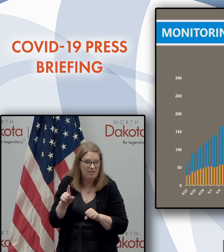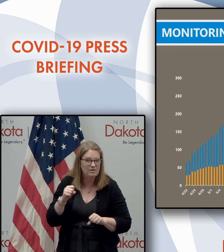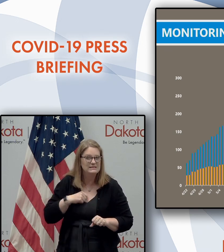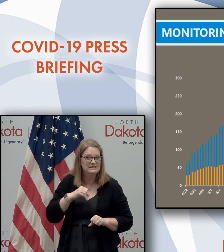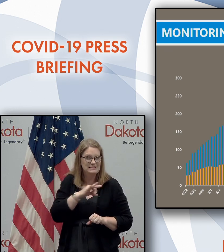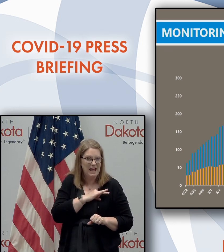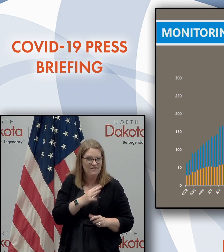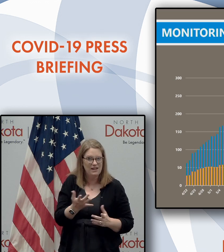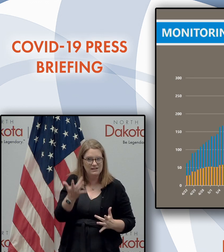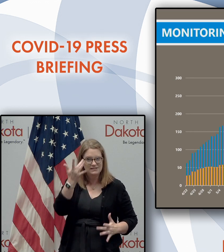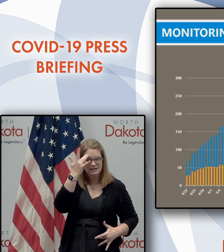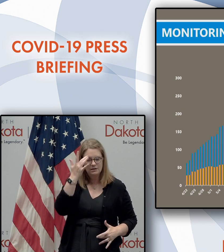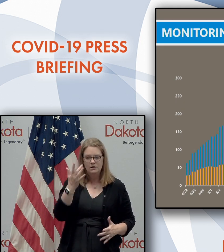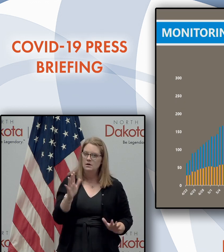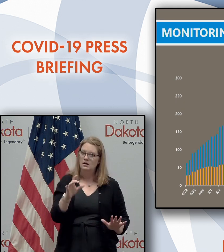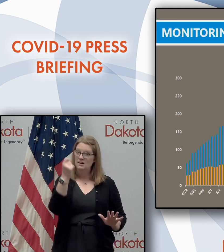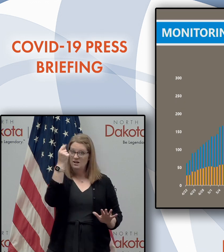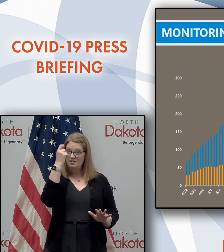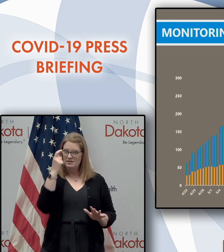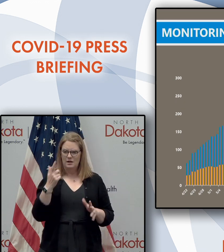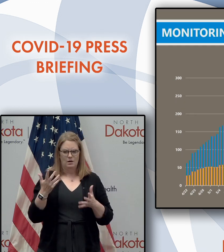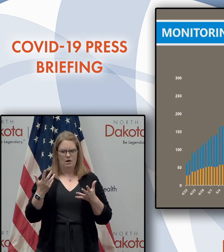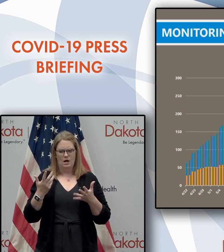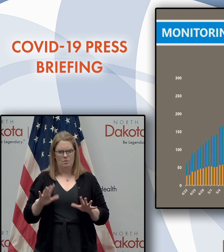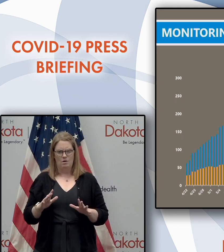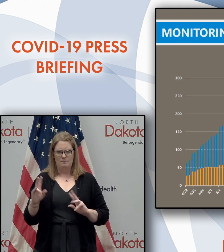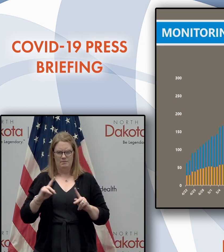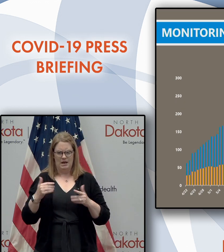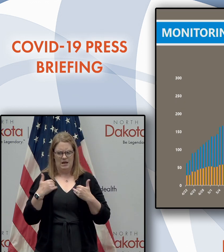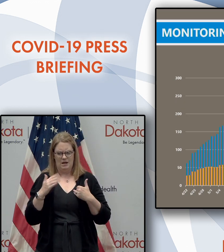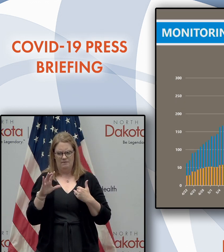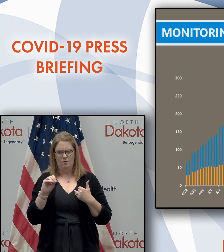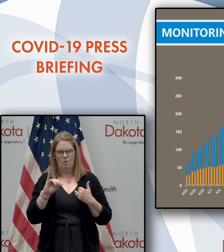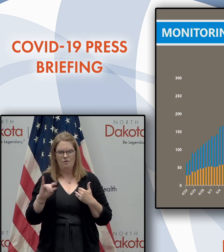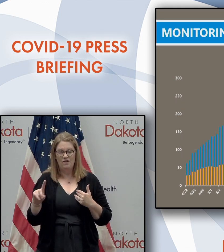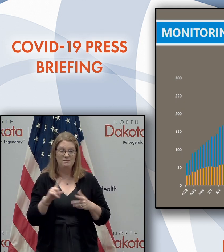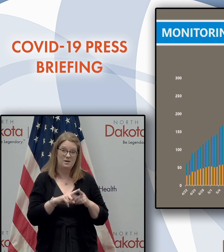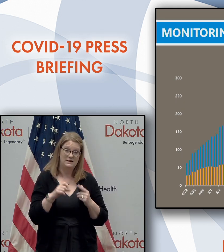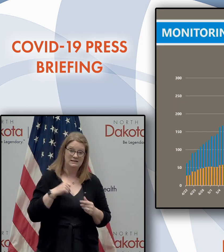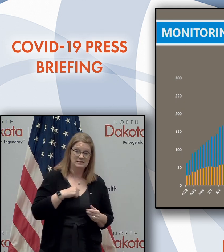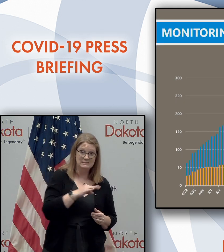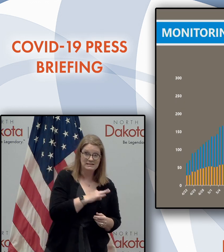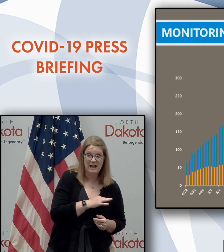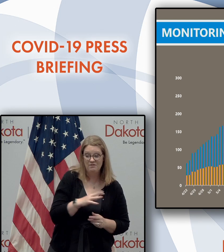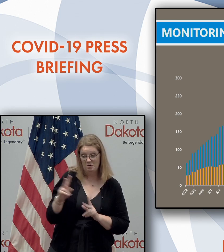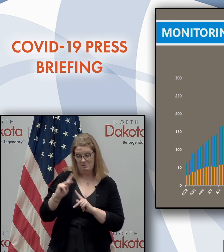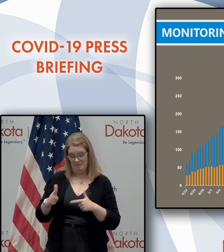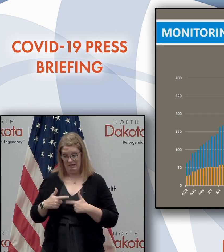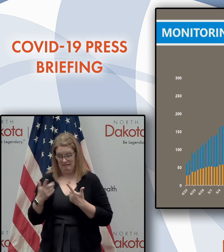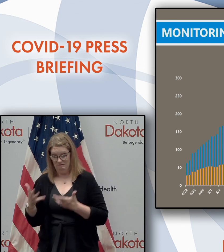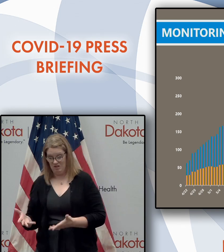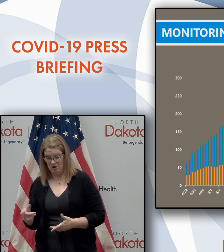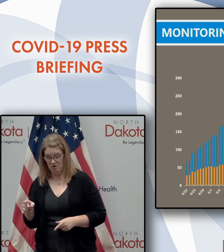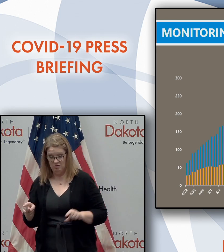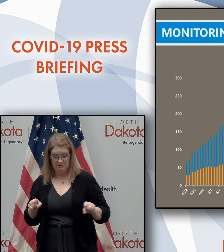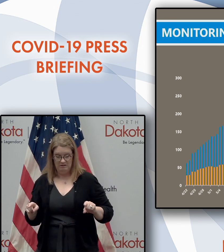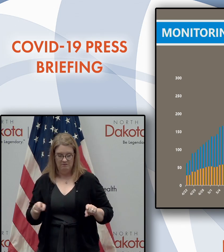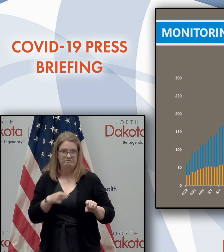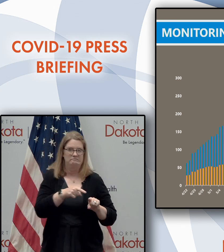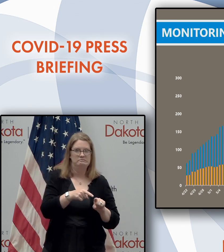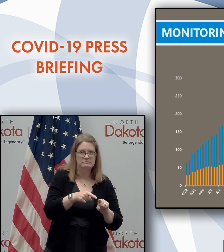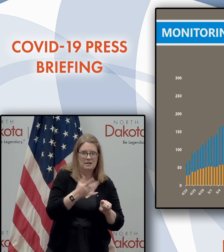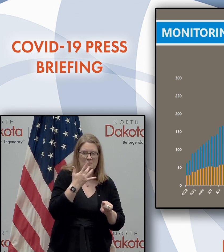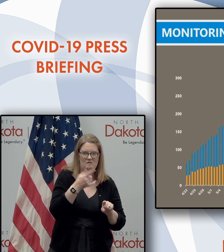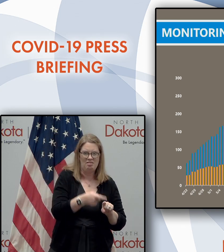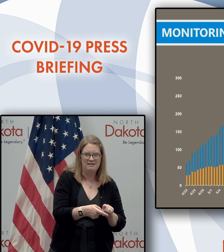We don't want to see anyone get COVID, but if it's a choice between a staff and a resident, staff generally younger and healthier and are better able